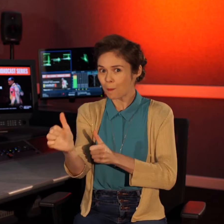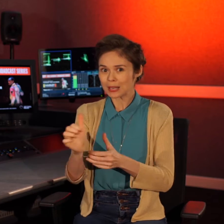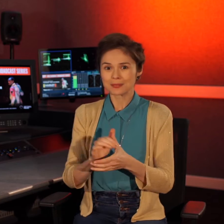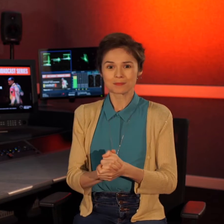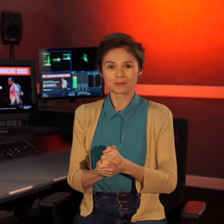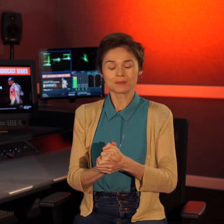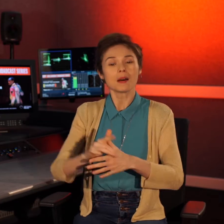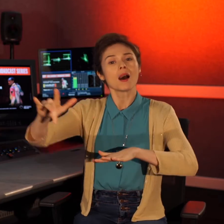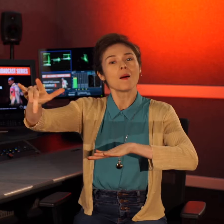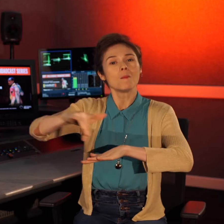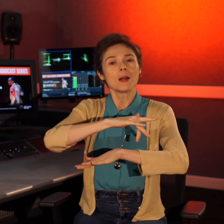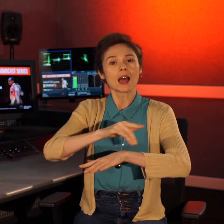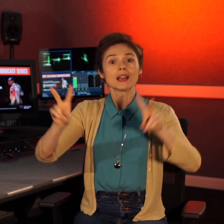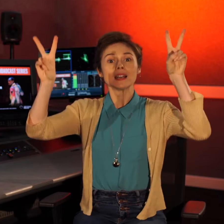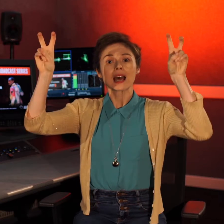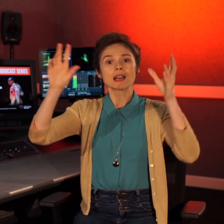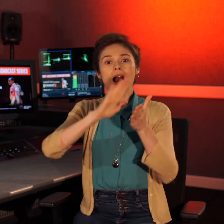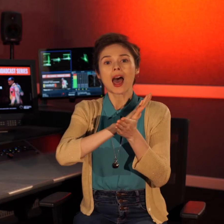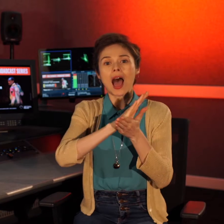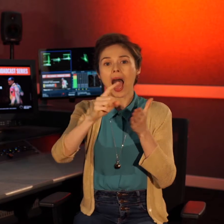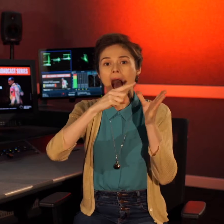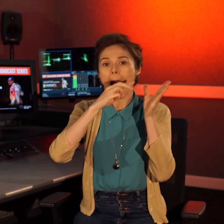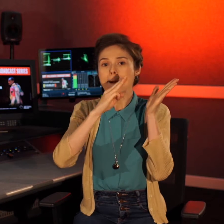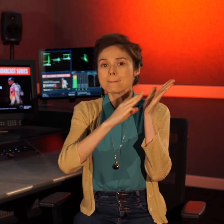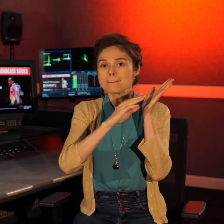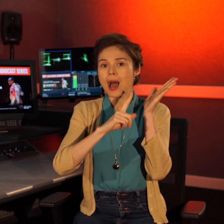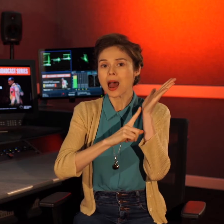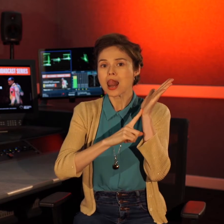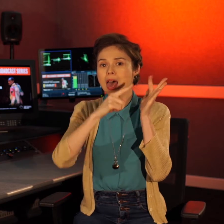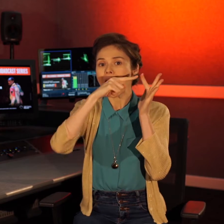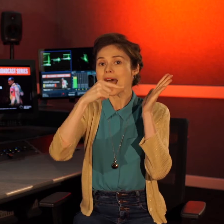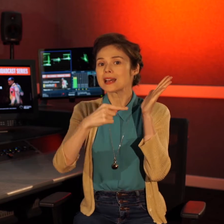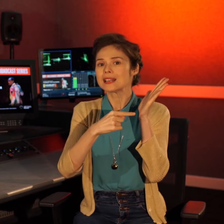Royal Shakespeare Company, and I will be interpreting Hamlet,